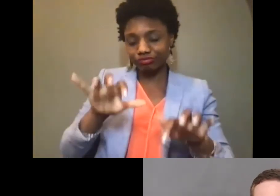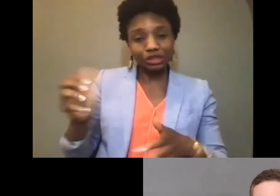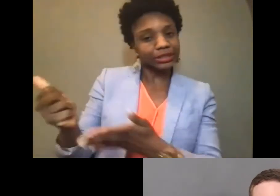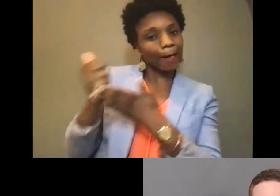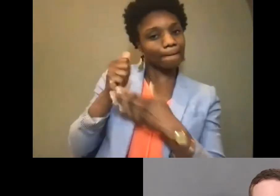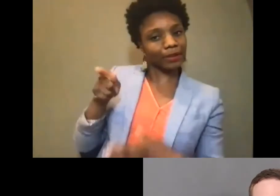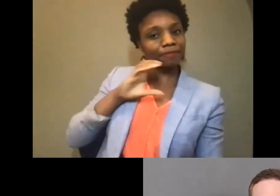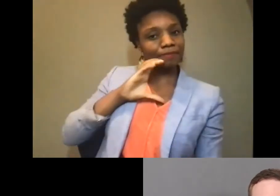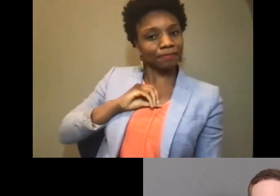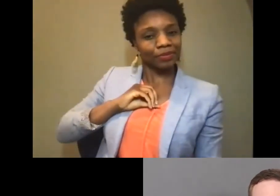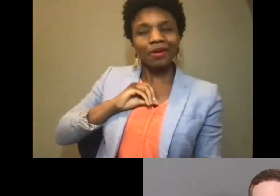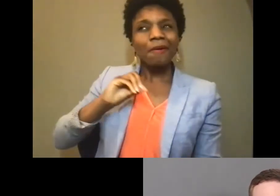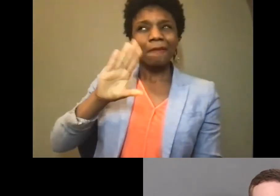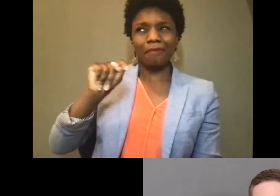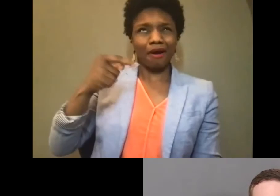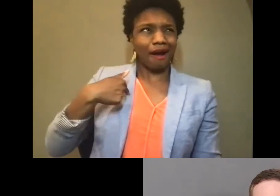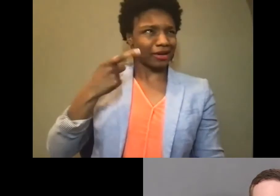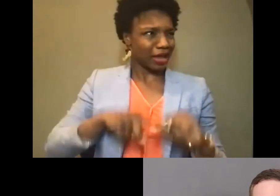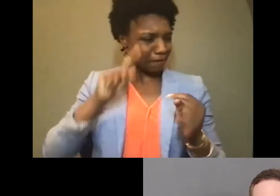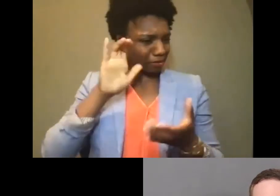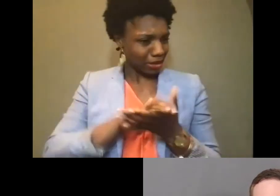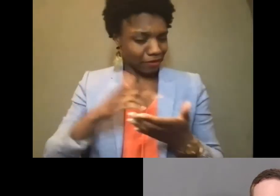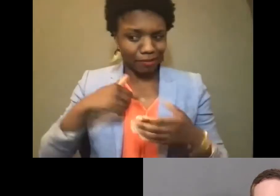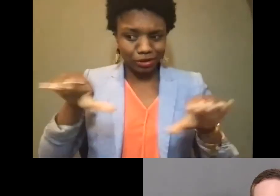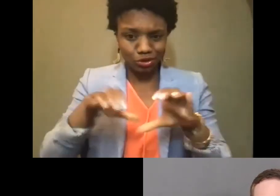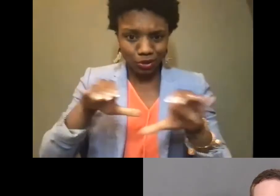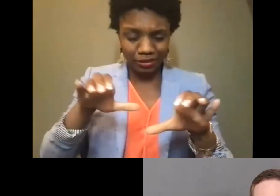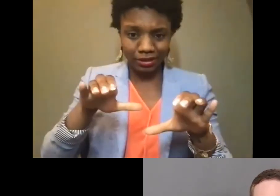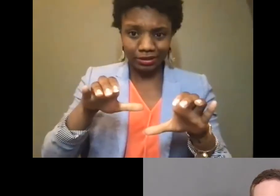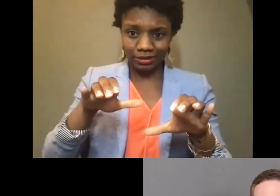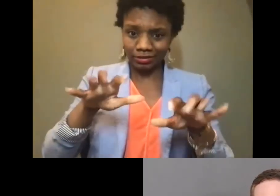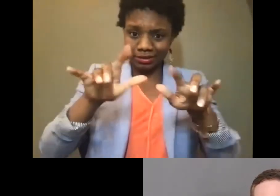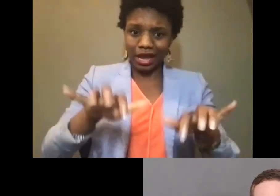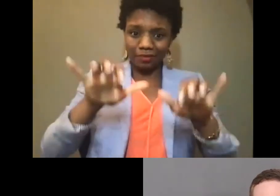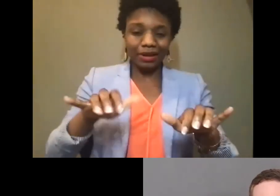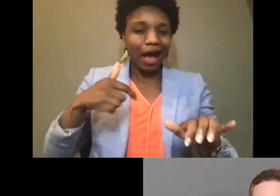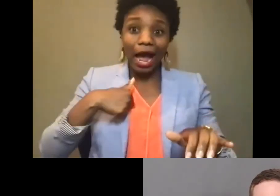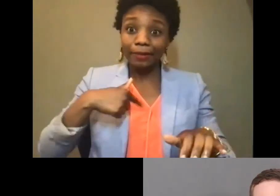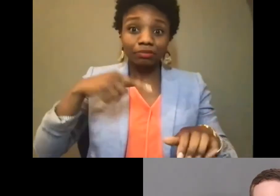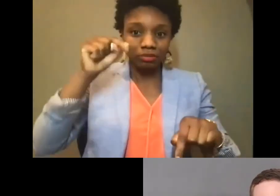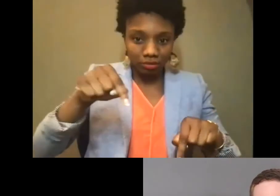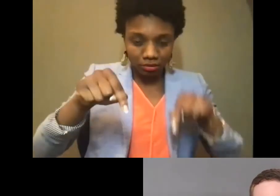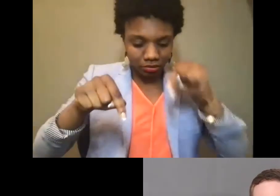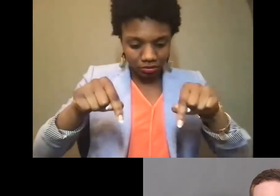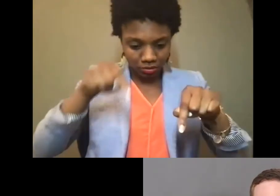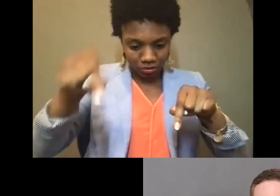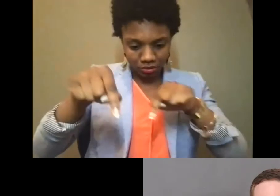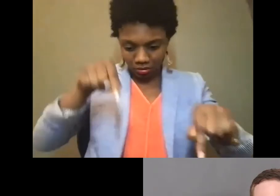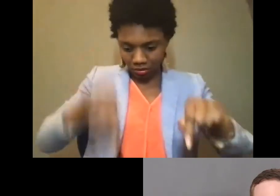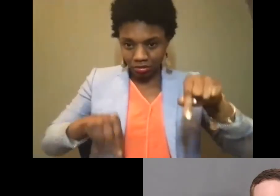I kind of can't believe I've been doing this because I am a 3-finger typist. I'm a very slow typist. But I think